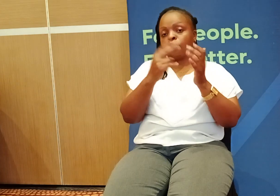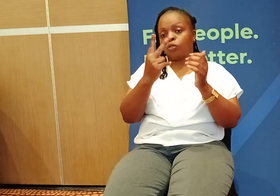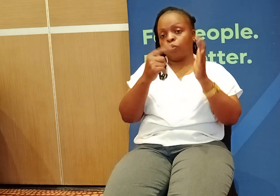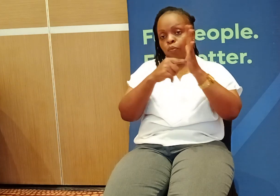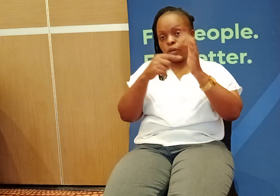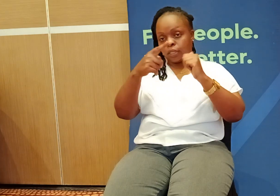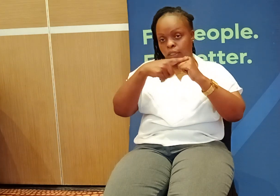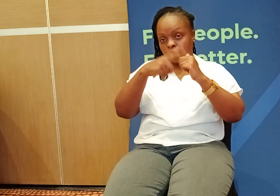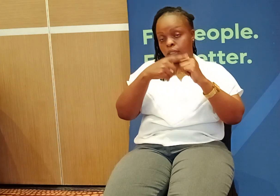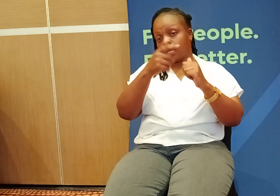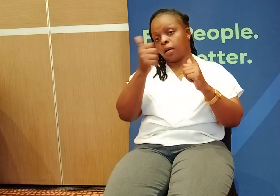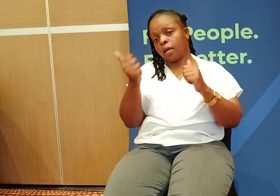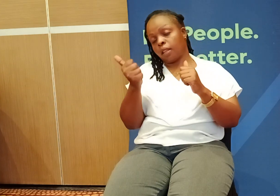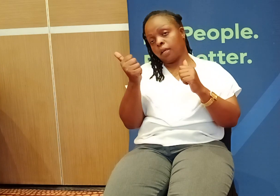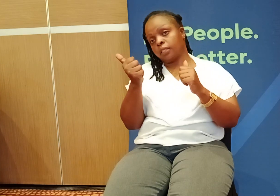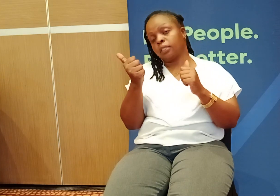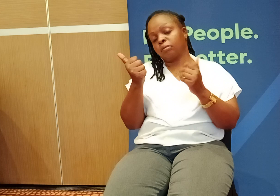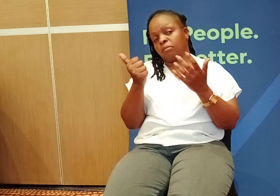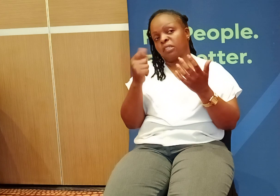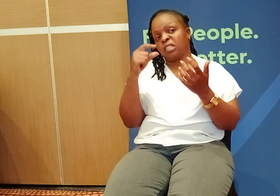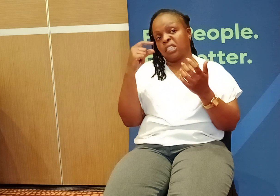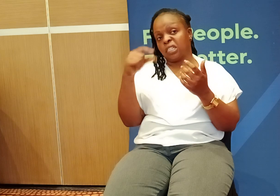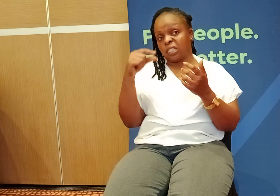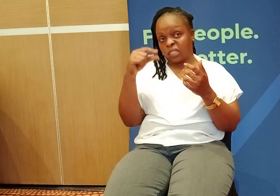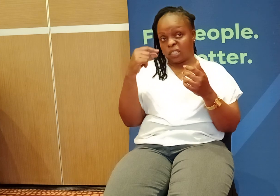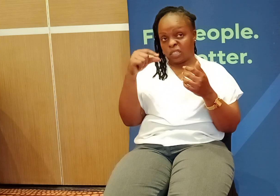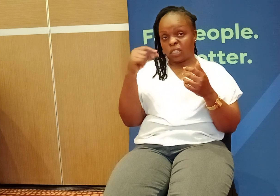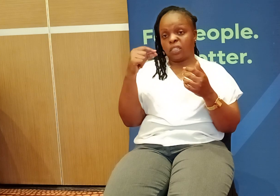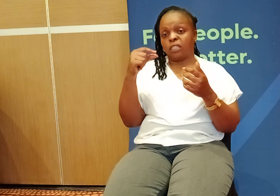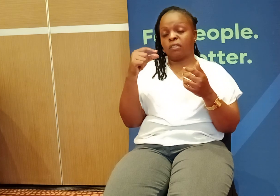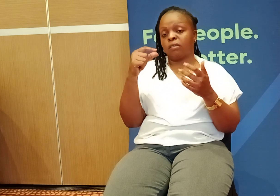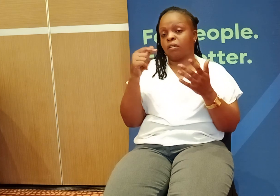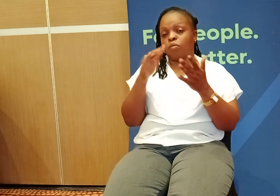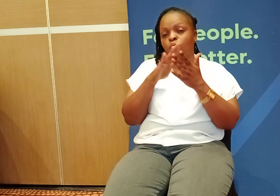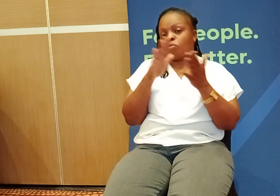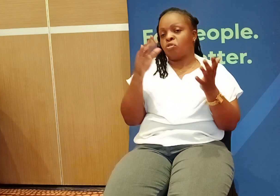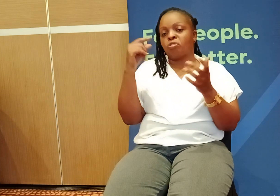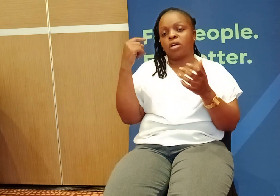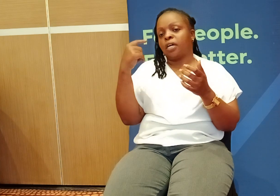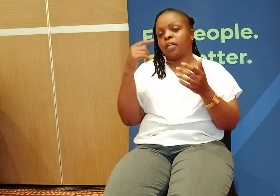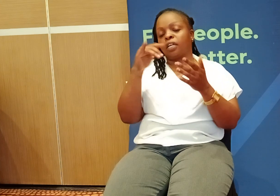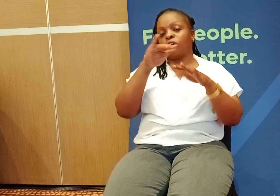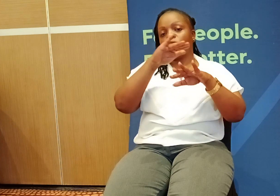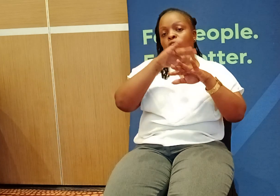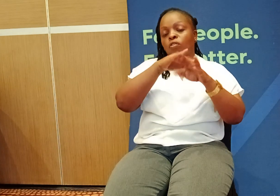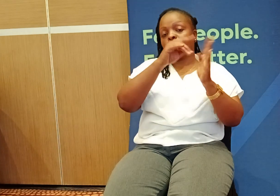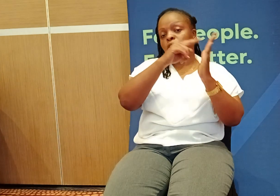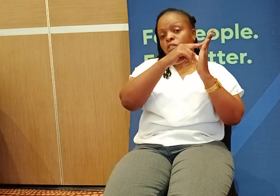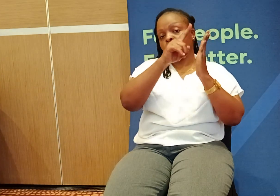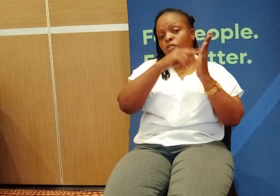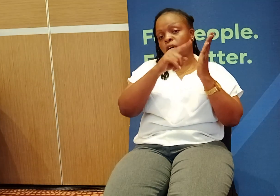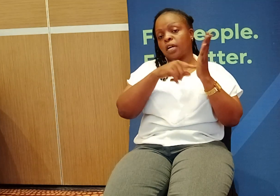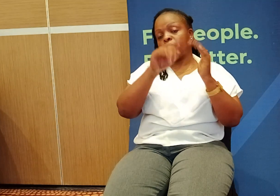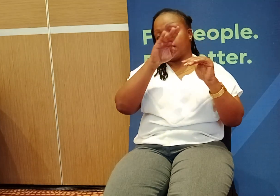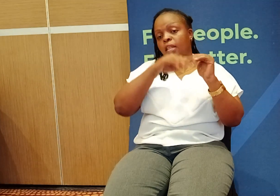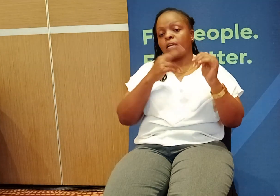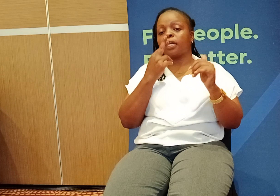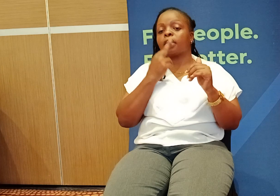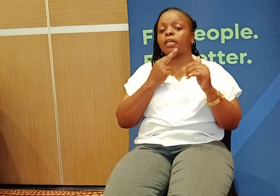The others are green. I would say there are more greens on that scorecard than there are reds. But we would